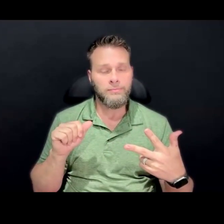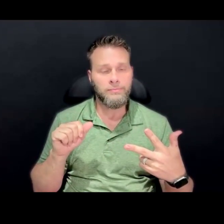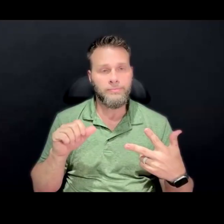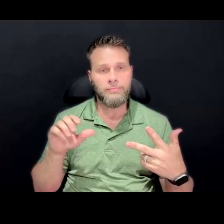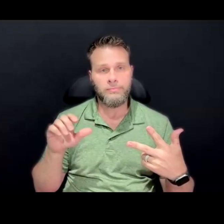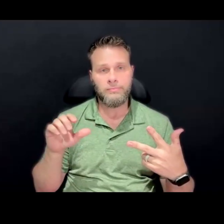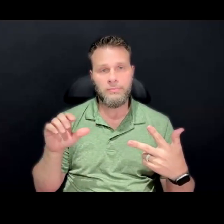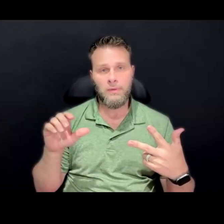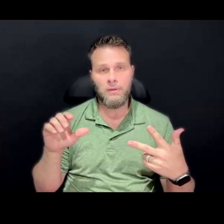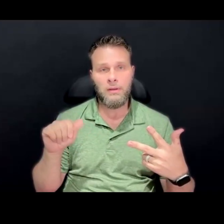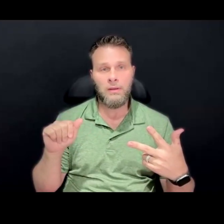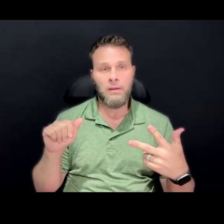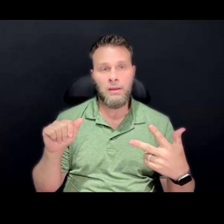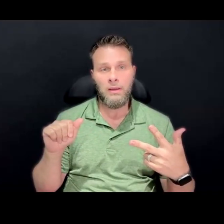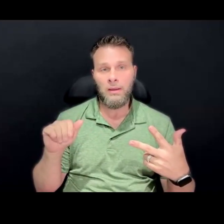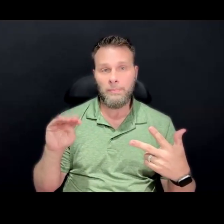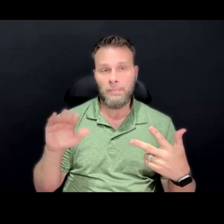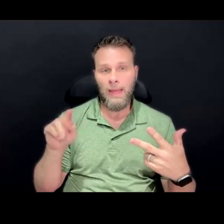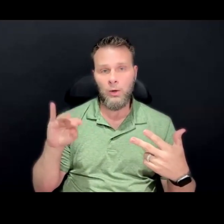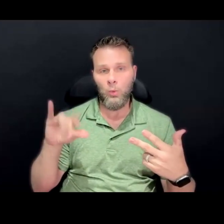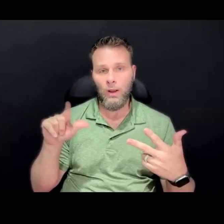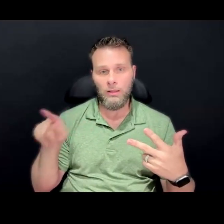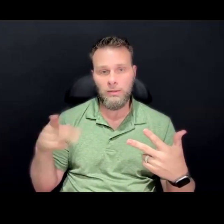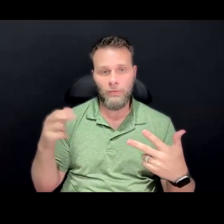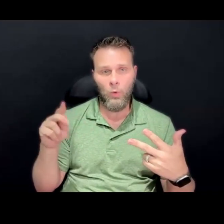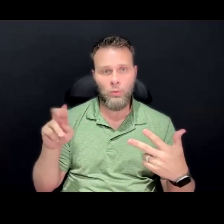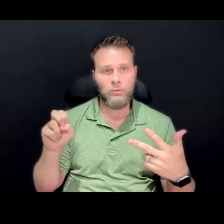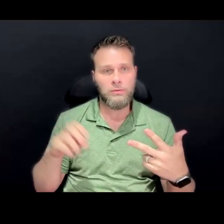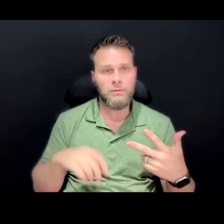request to unmute.